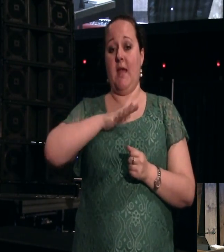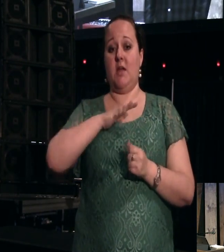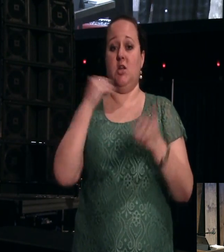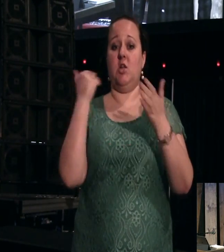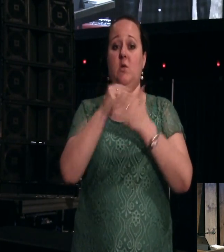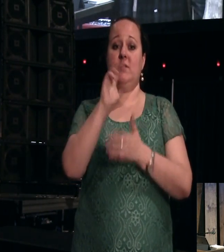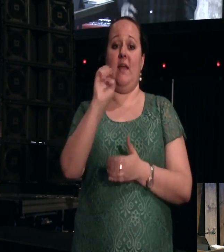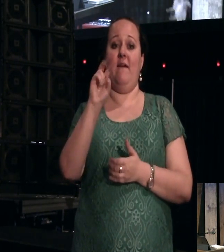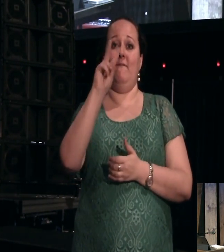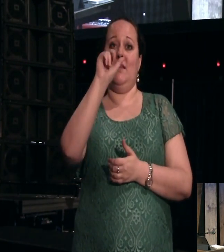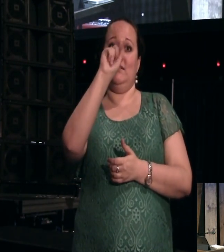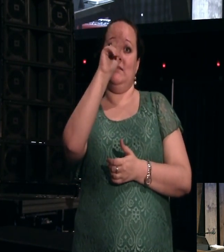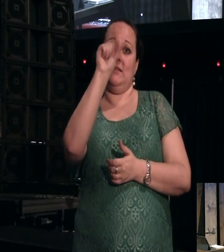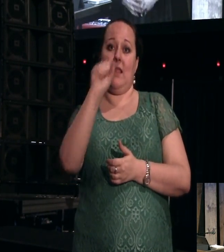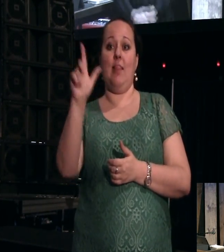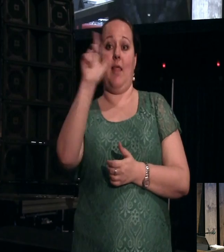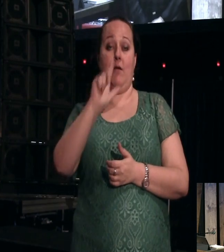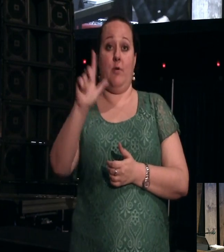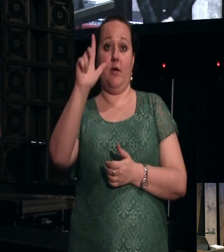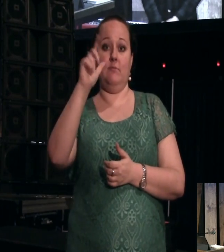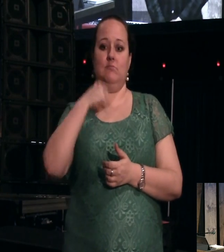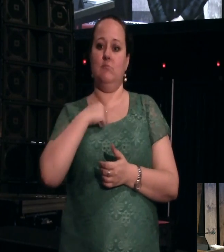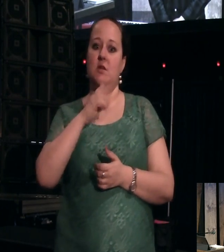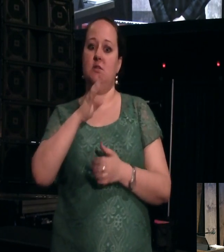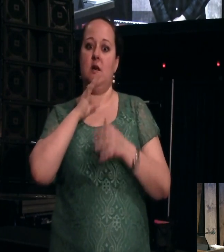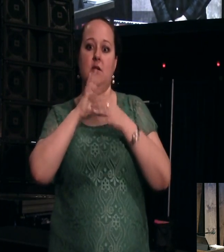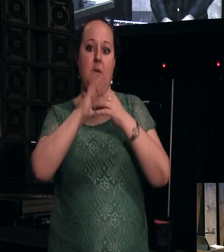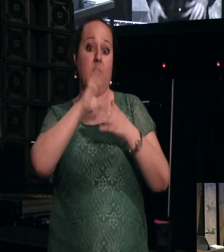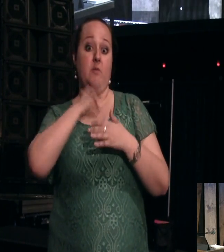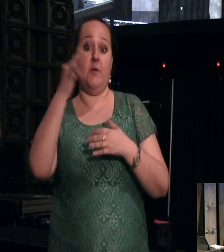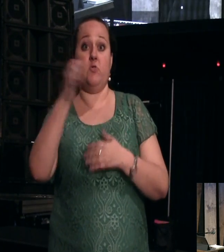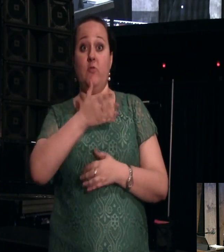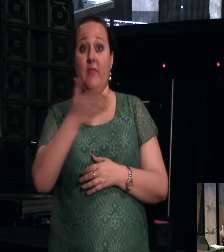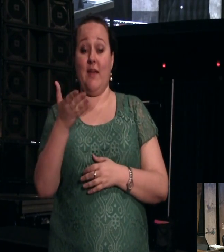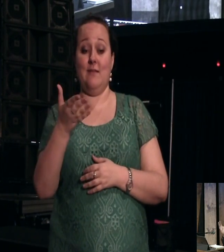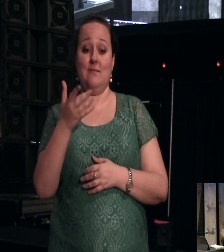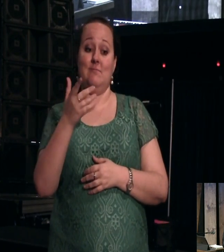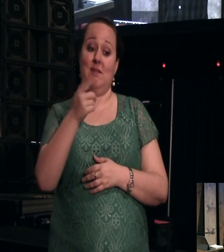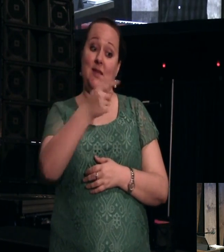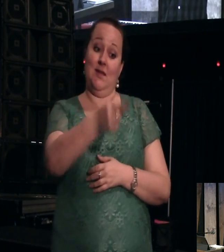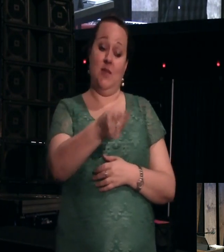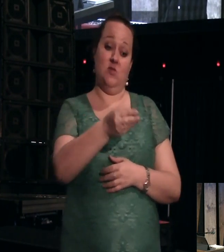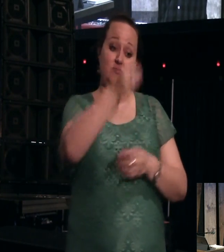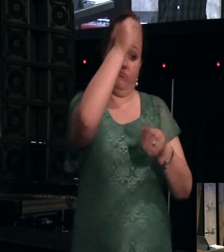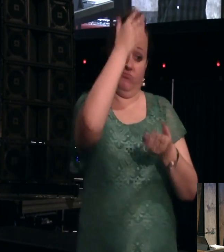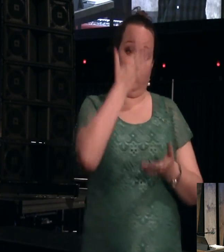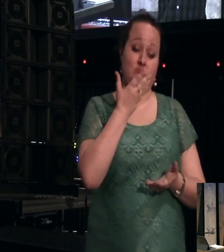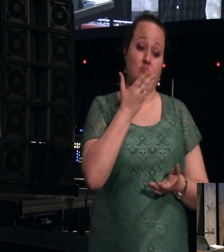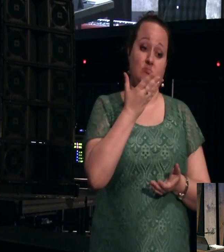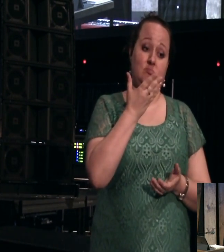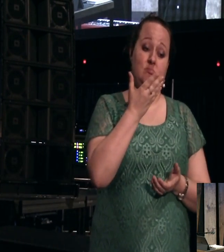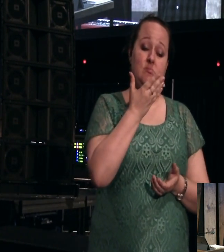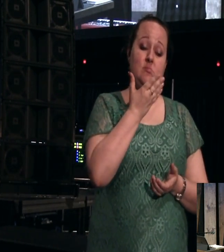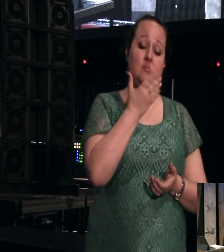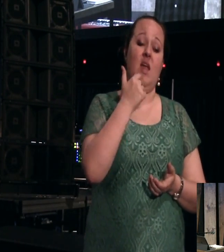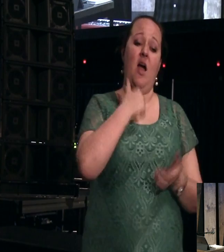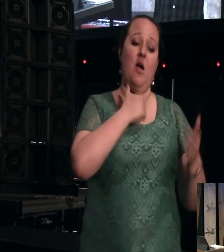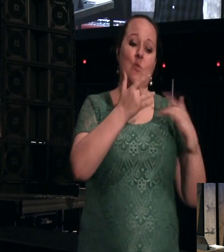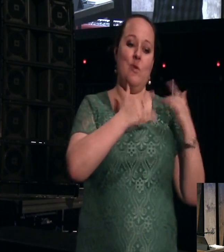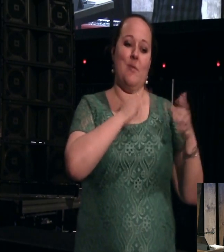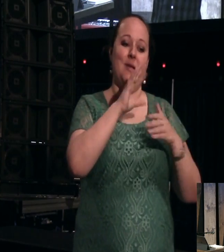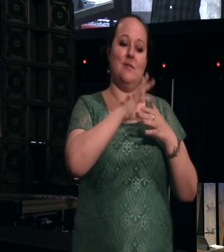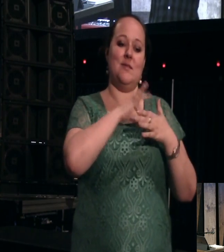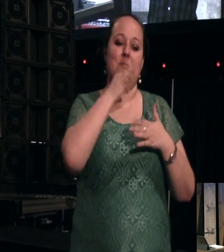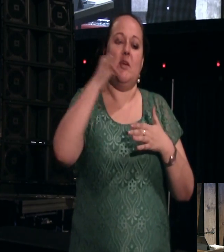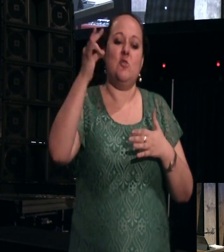this conversation with this guy just right outside Evans Library. And as we talked about spiritual things, he just told me, he said, you know what,